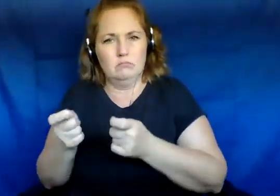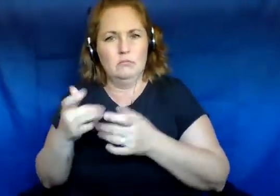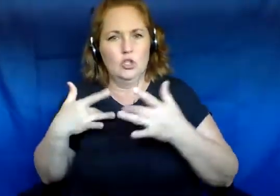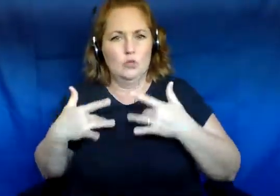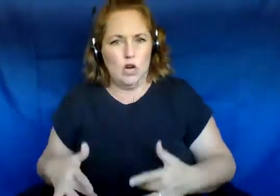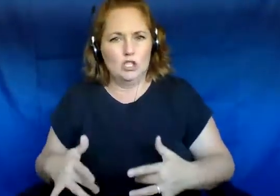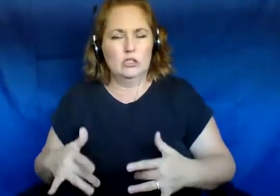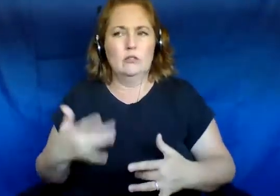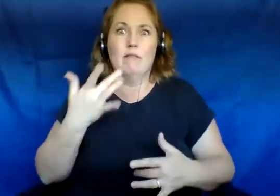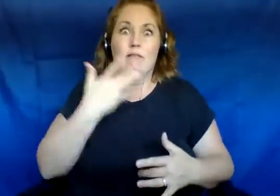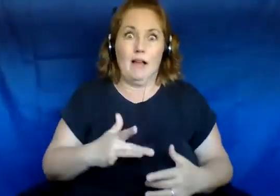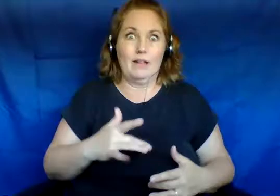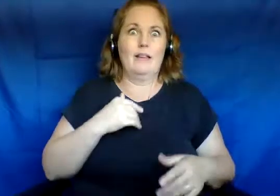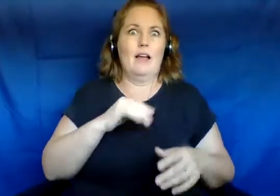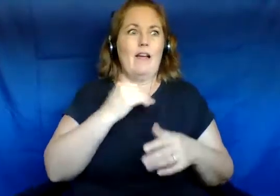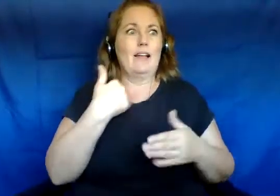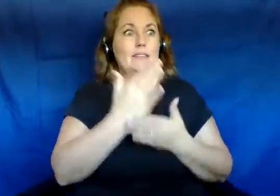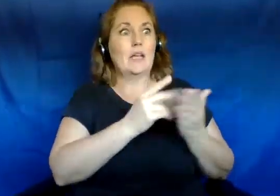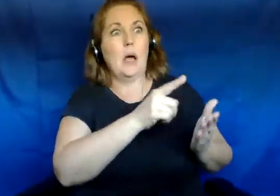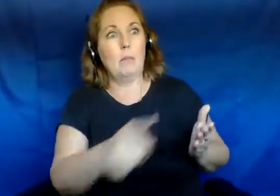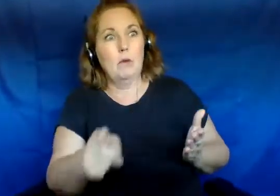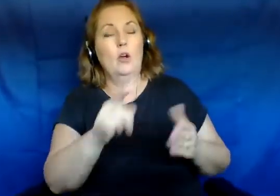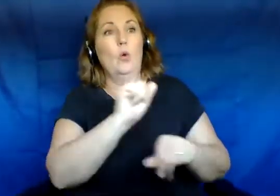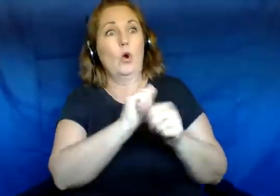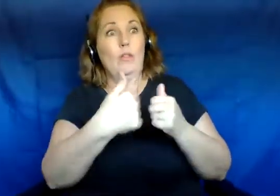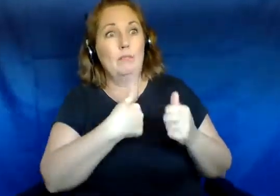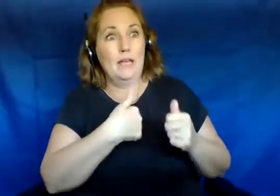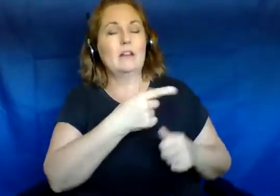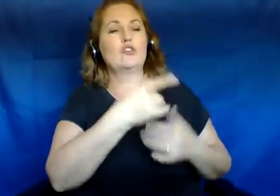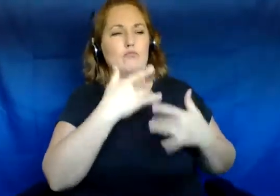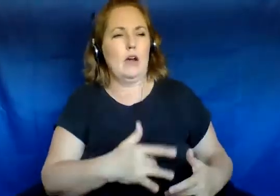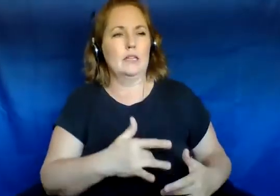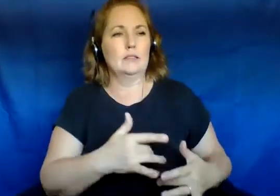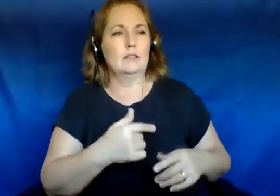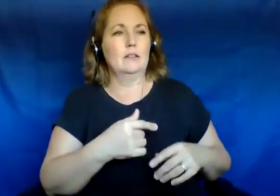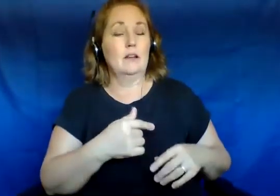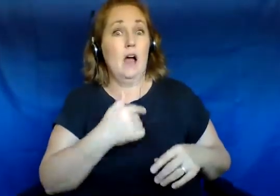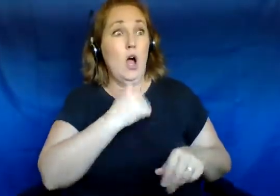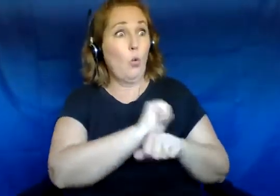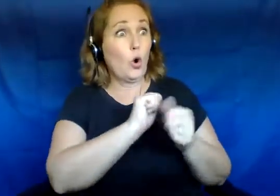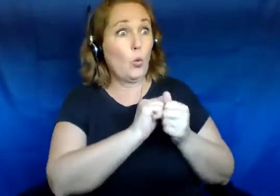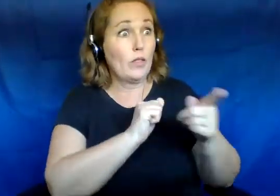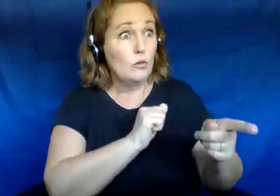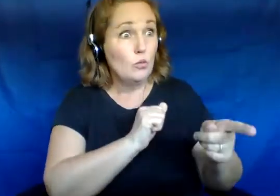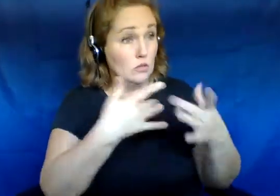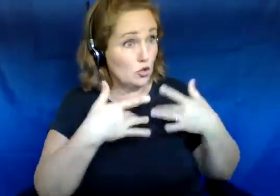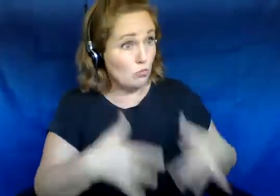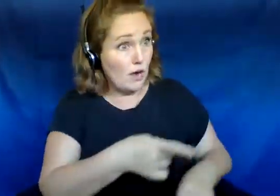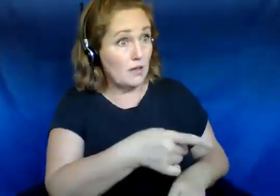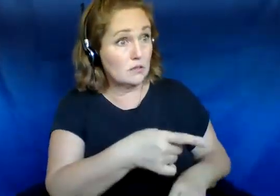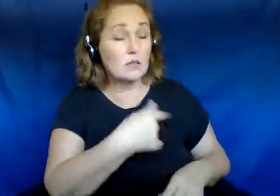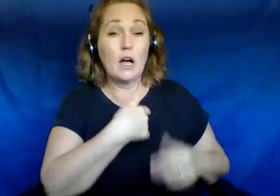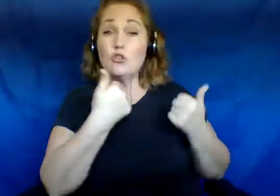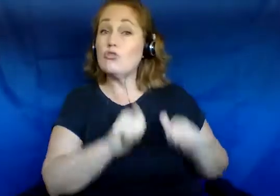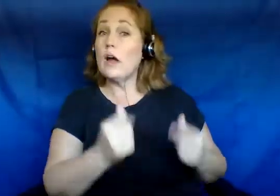with me who were depressed. And when I work with somebody that's depressed, what I try to do